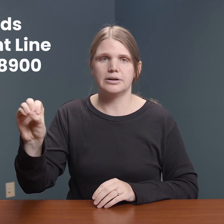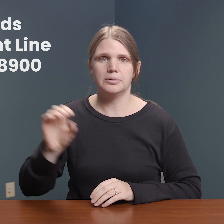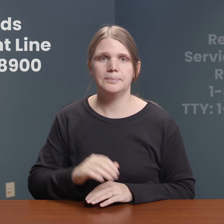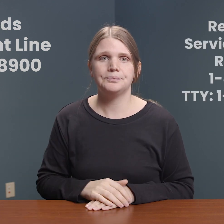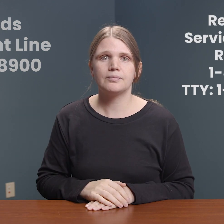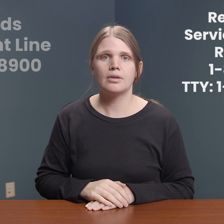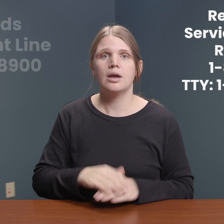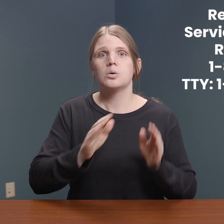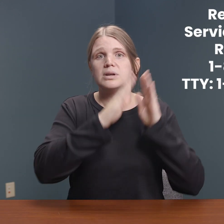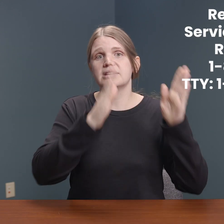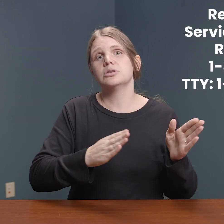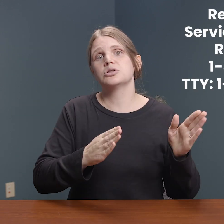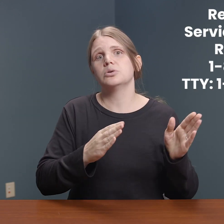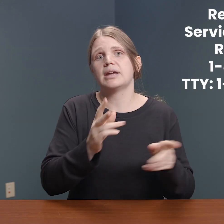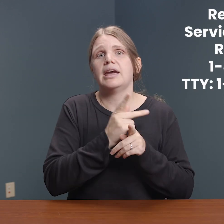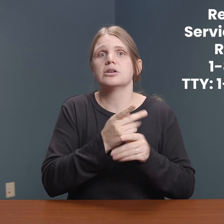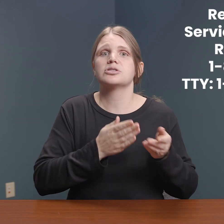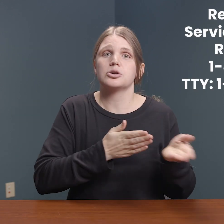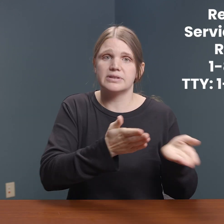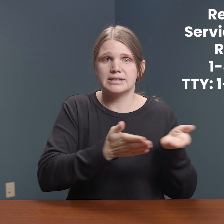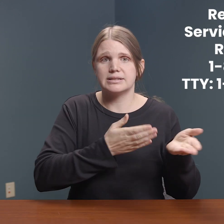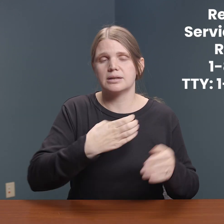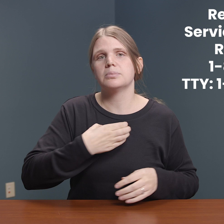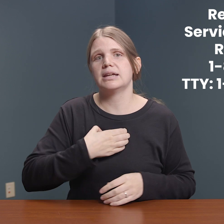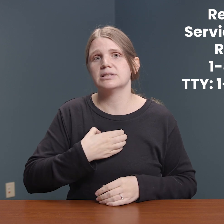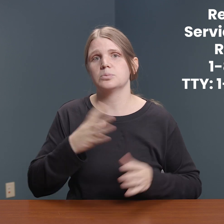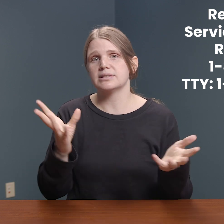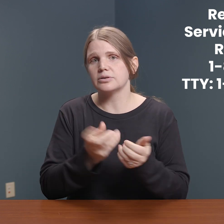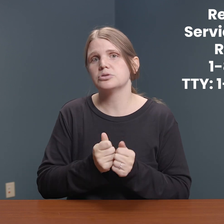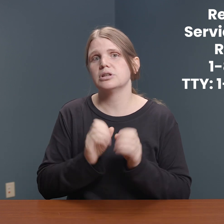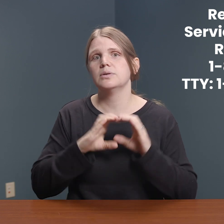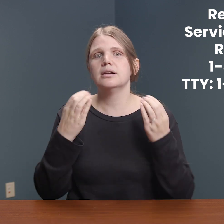833-727-8900. Residential Care Services Complaint Resolution Unit